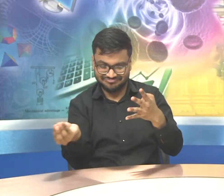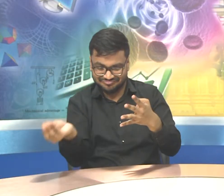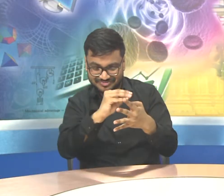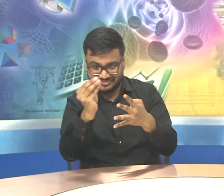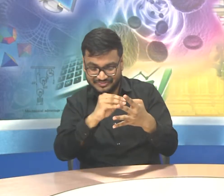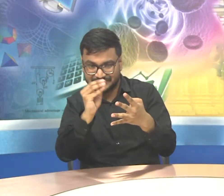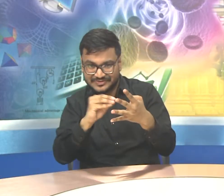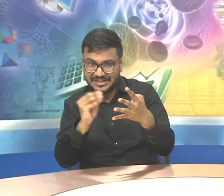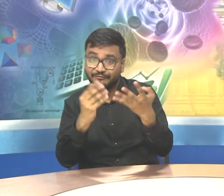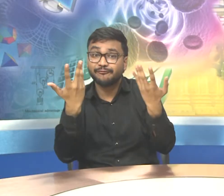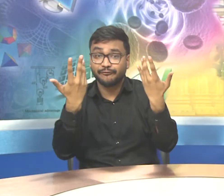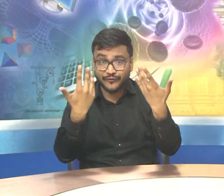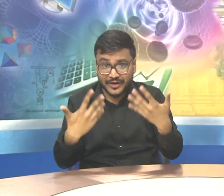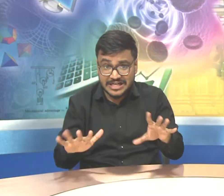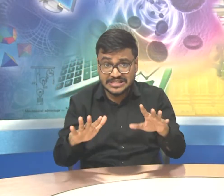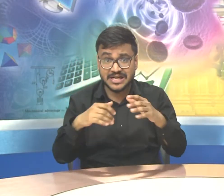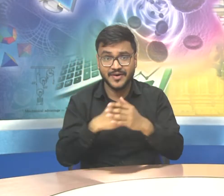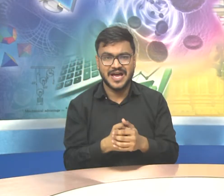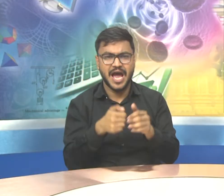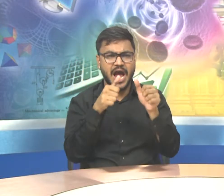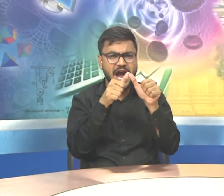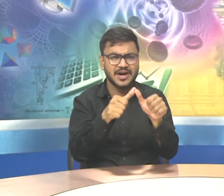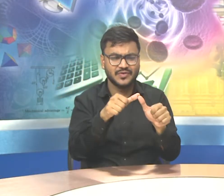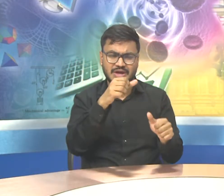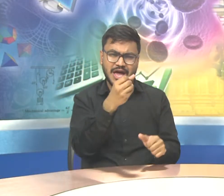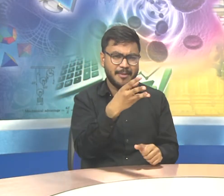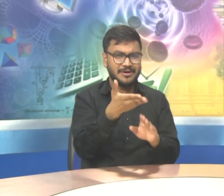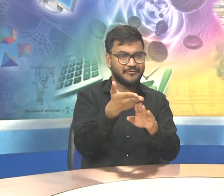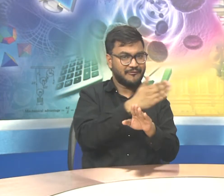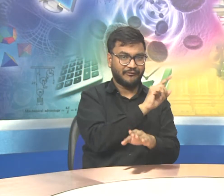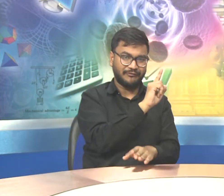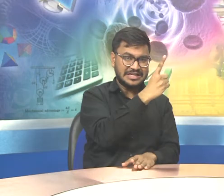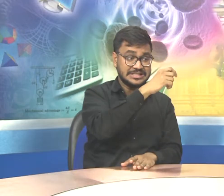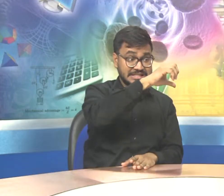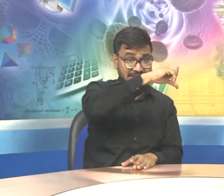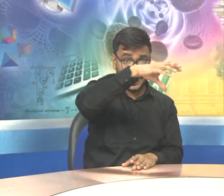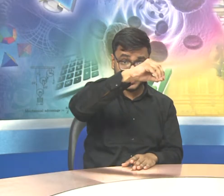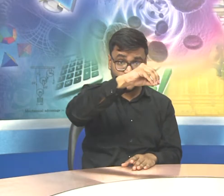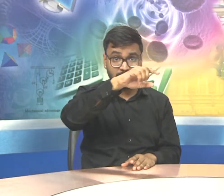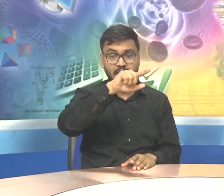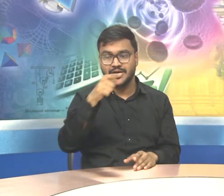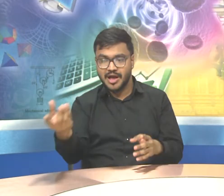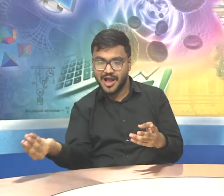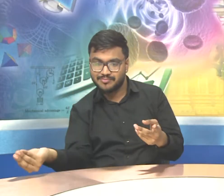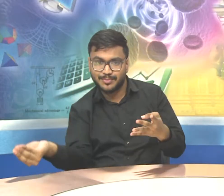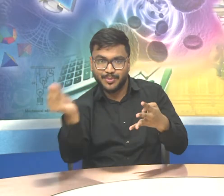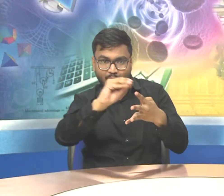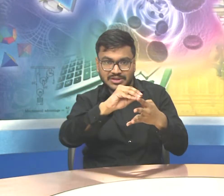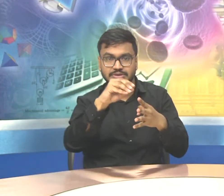So those votes are then transferred as follows. You can see on the screen. Candidate